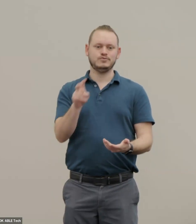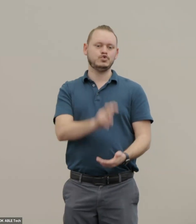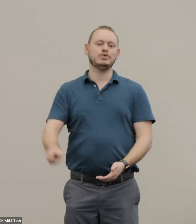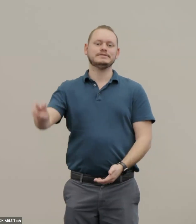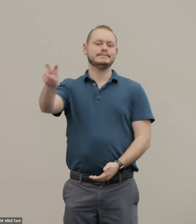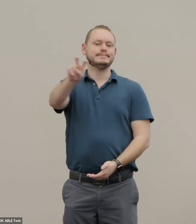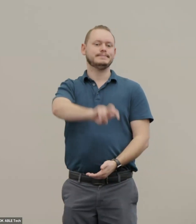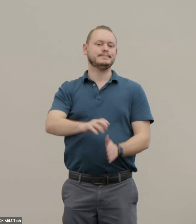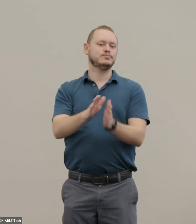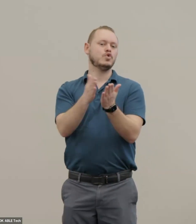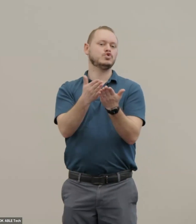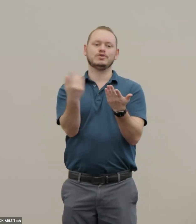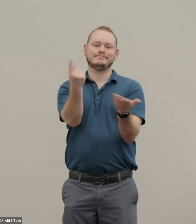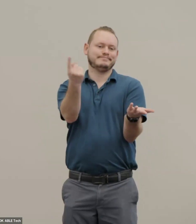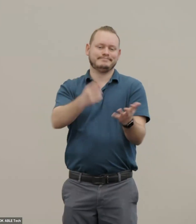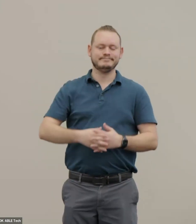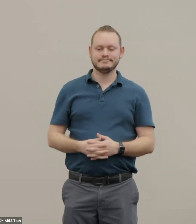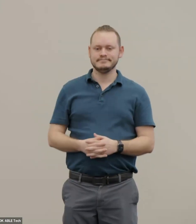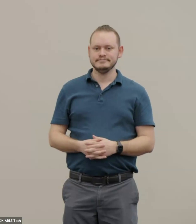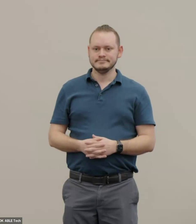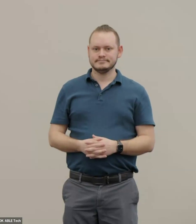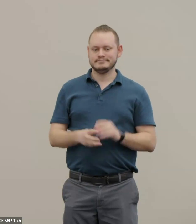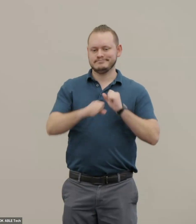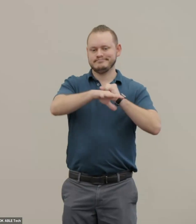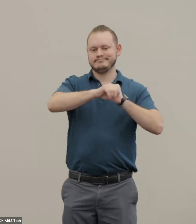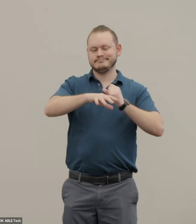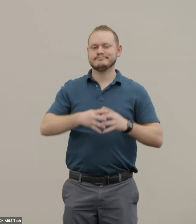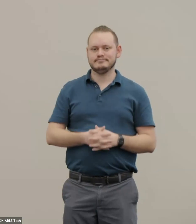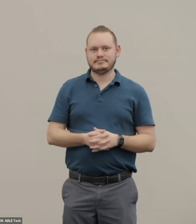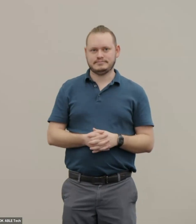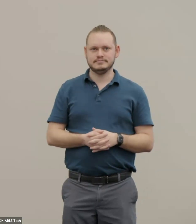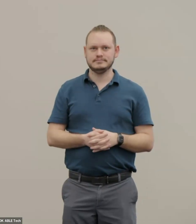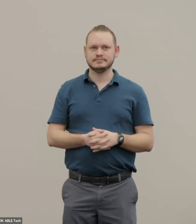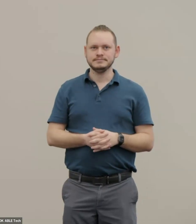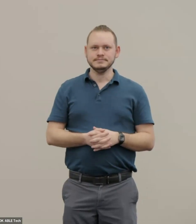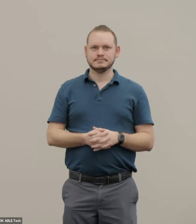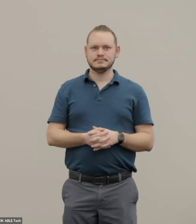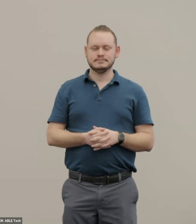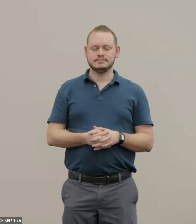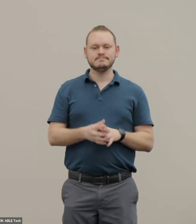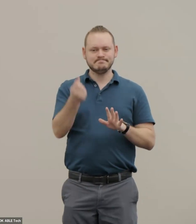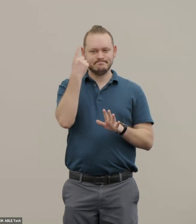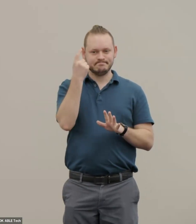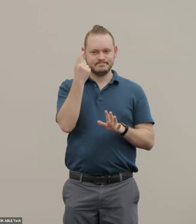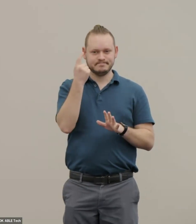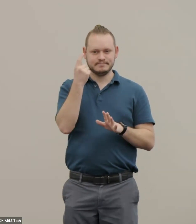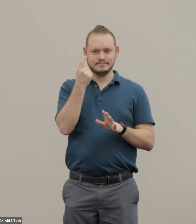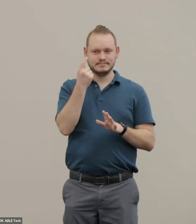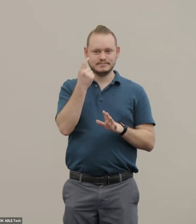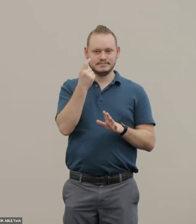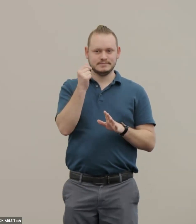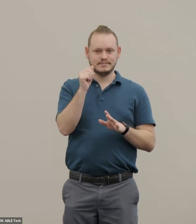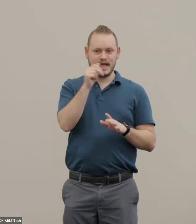tourism brochure, something like that. Now, one of the things about the Office applications that I think it's